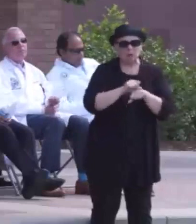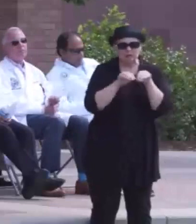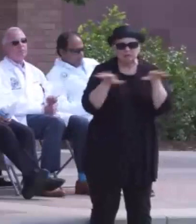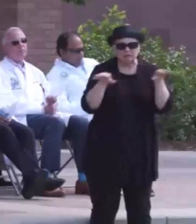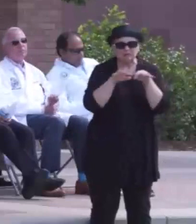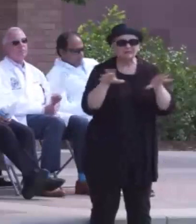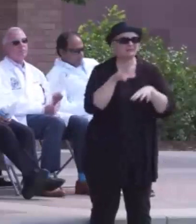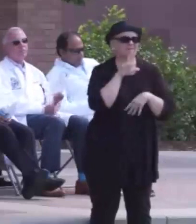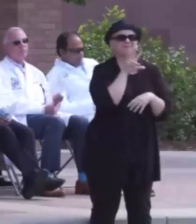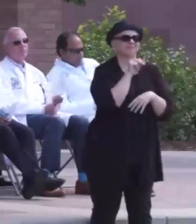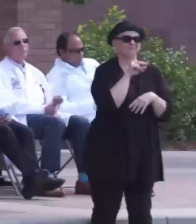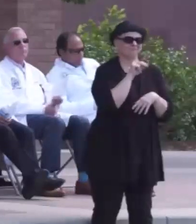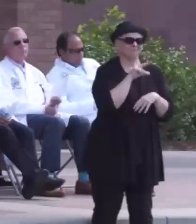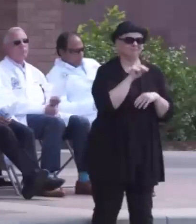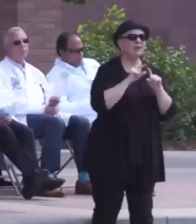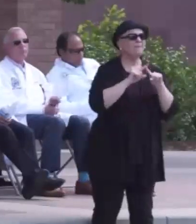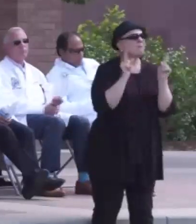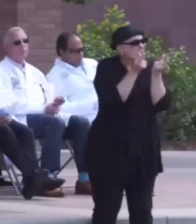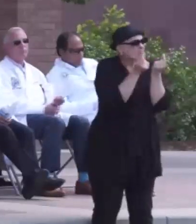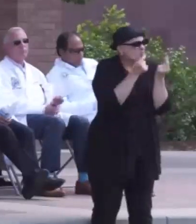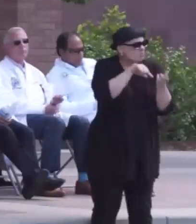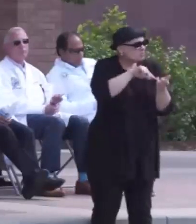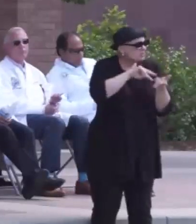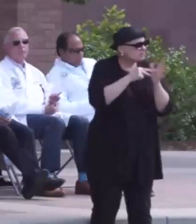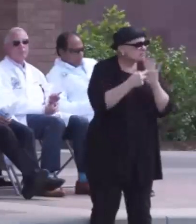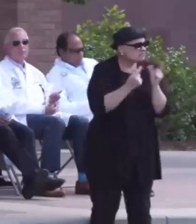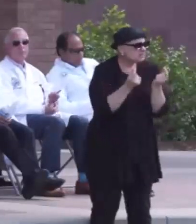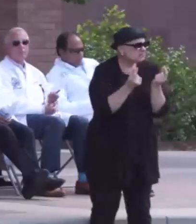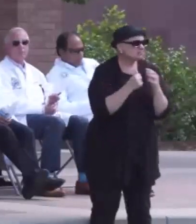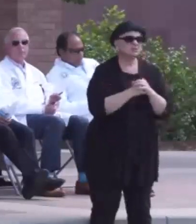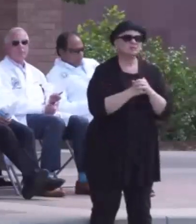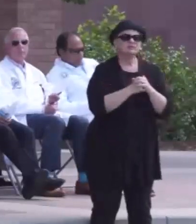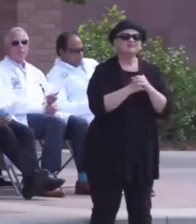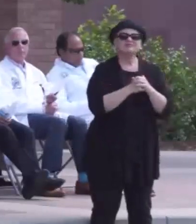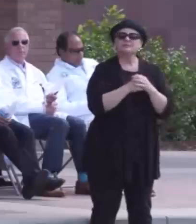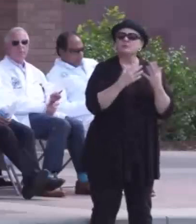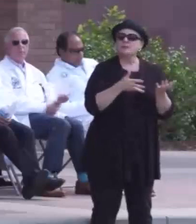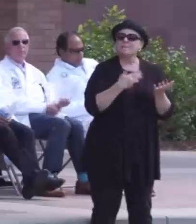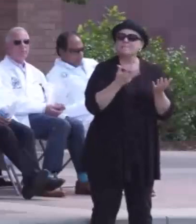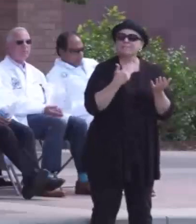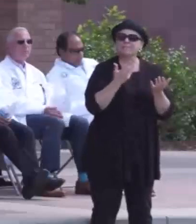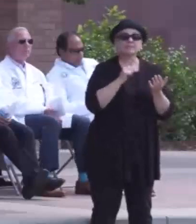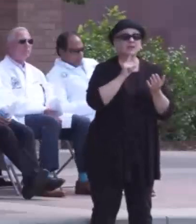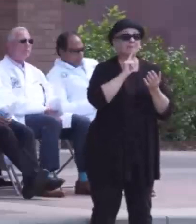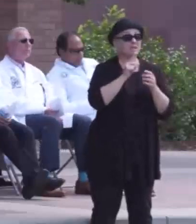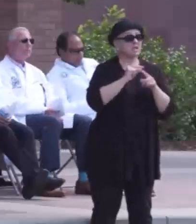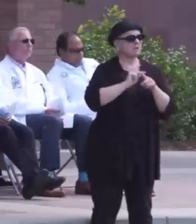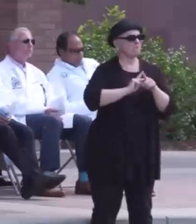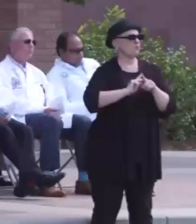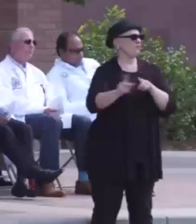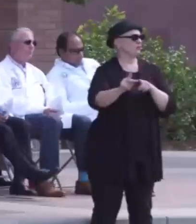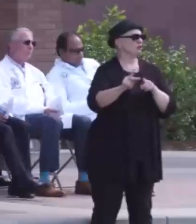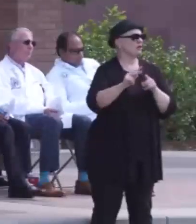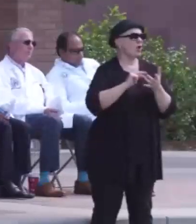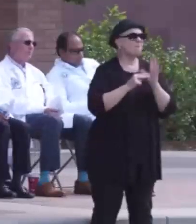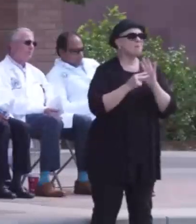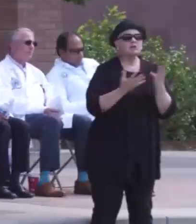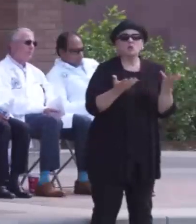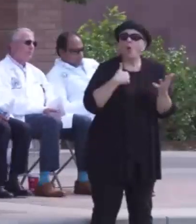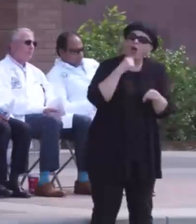But what does it mean, right? There's a version of being a professional, which is just you get paid for your